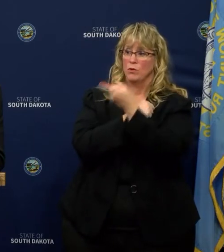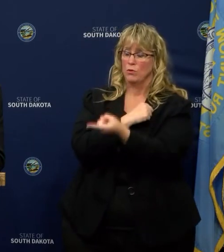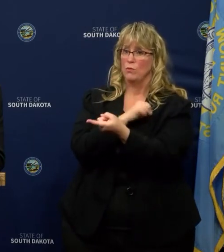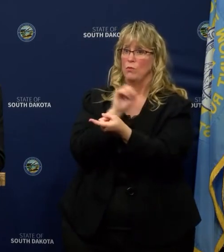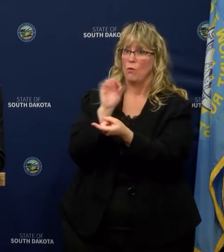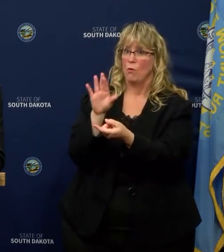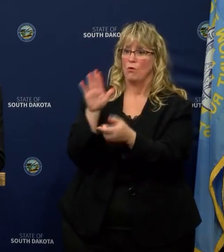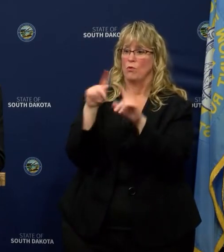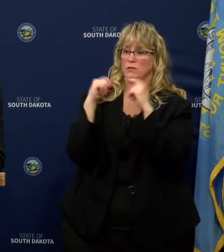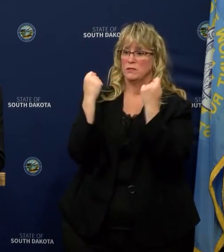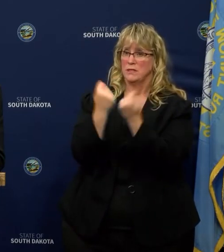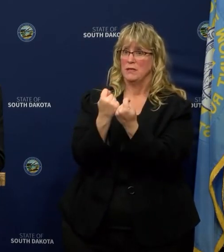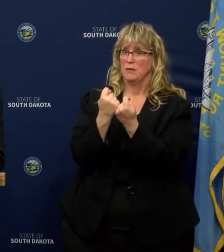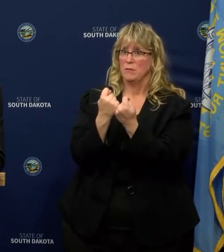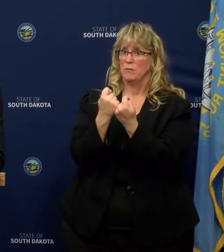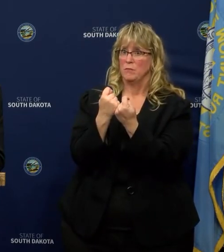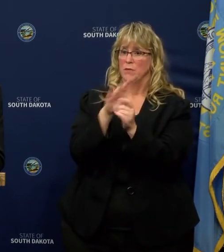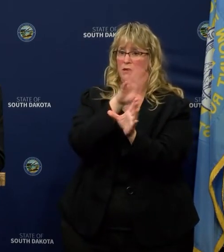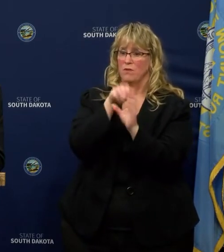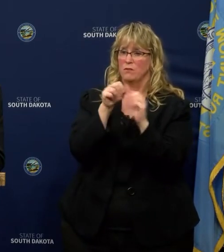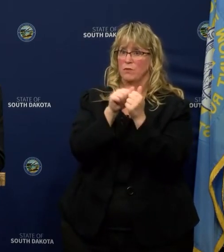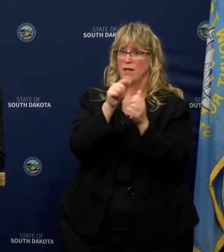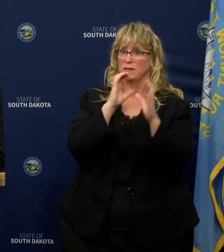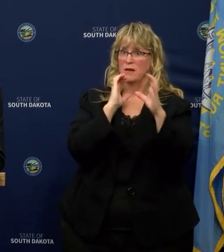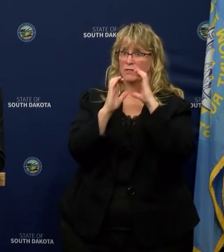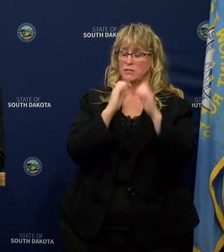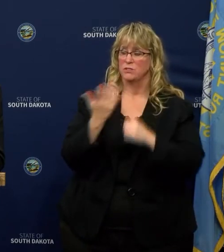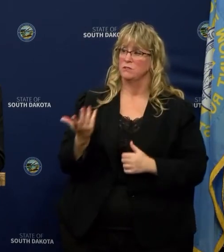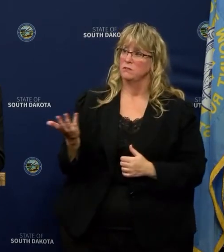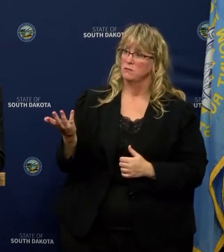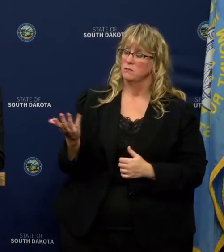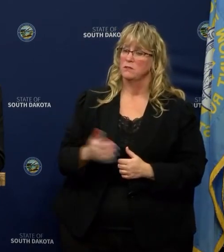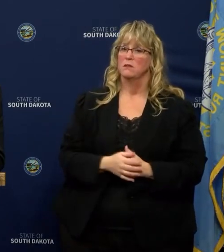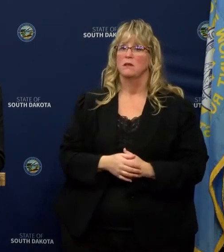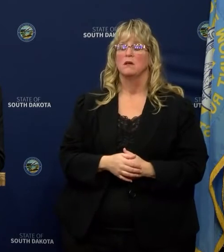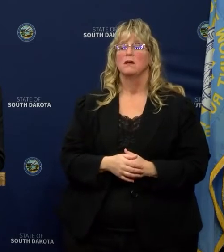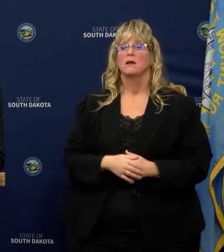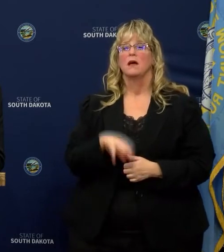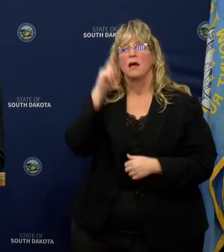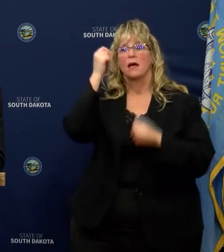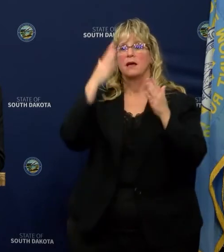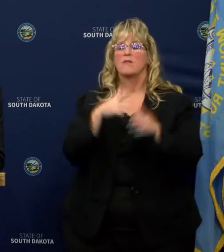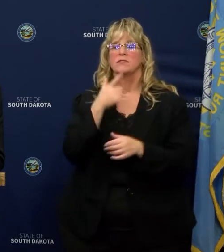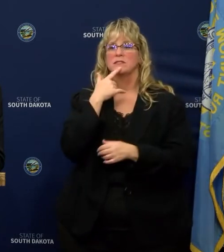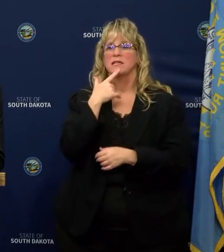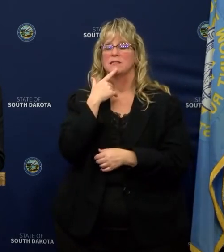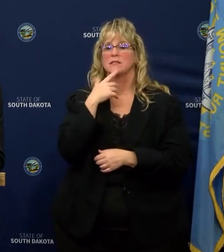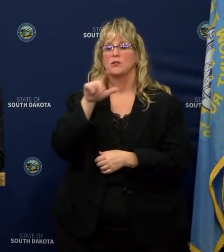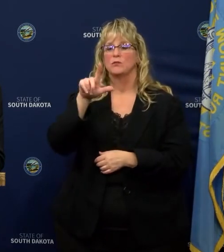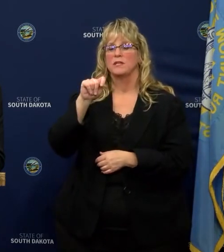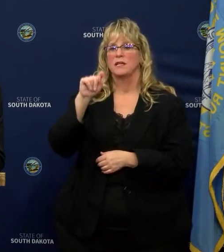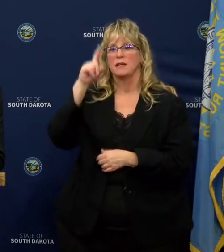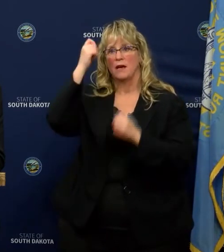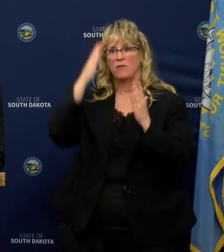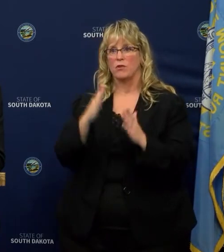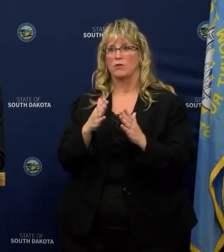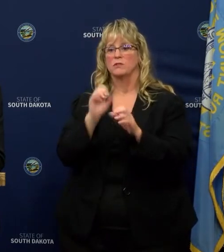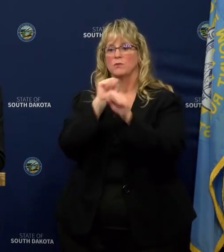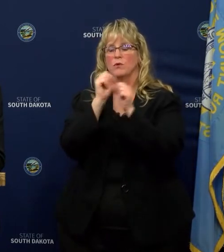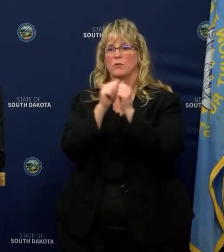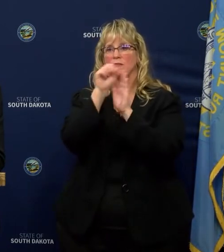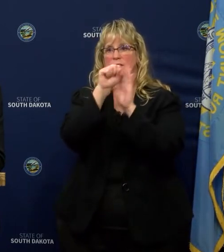member of your team be part of those conversations? Yes, Lieutenant Governor Larry Roden is working on state